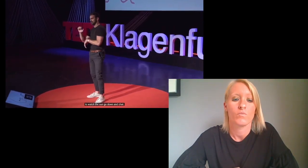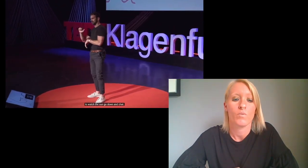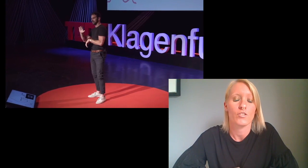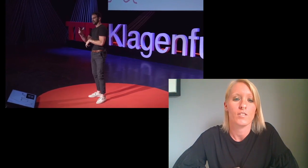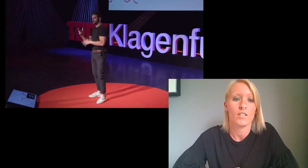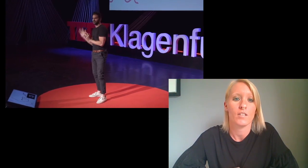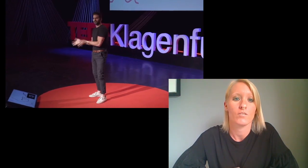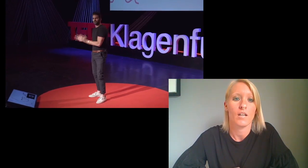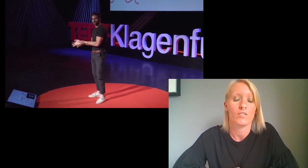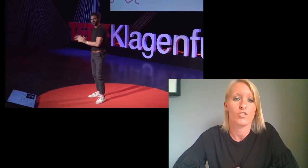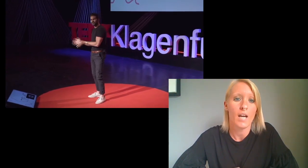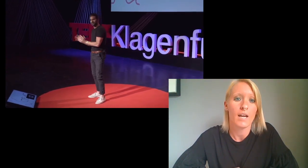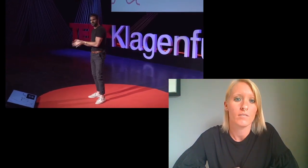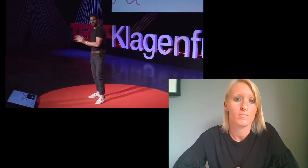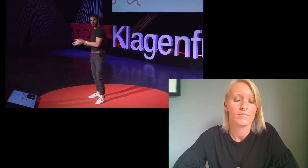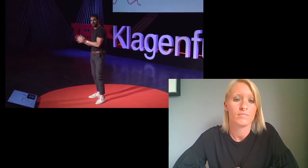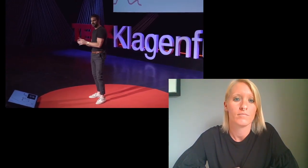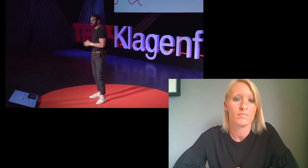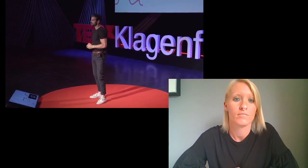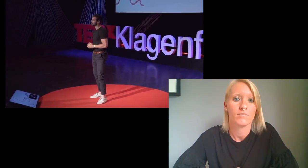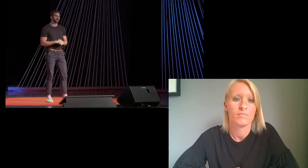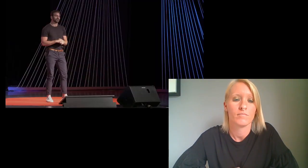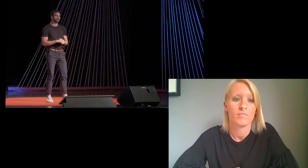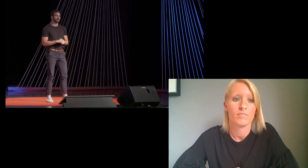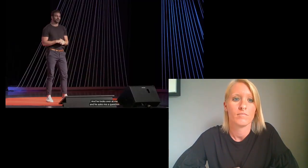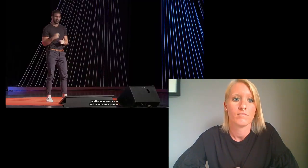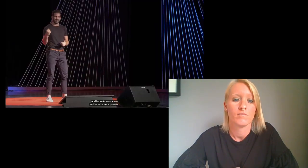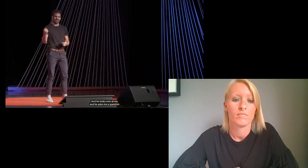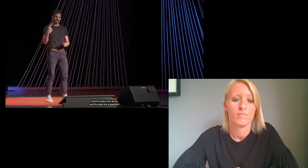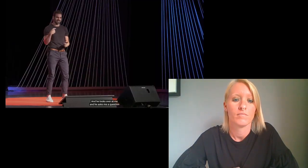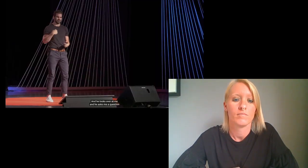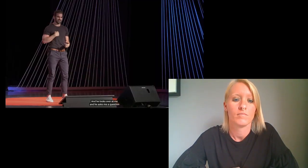and we watched the sun go down and chat.